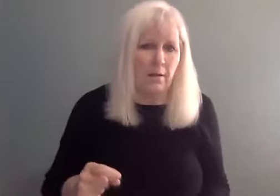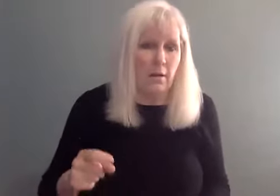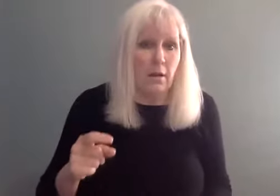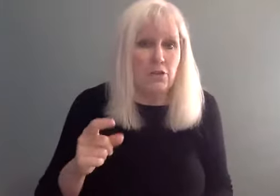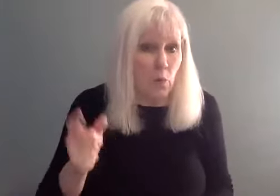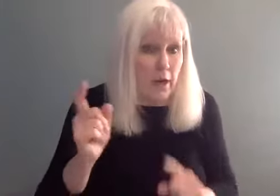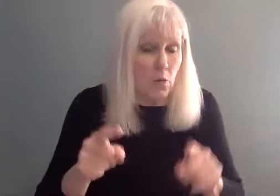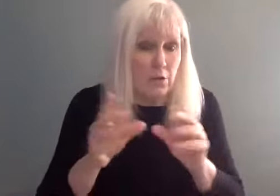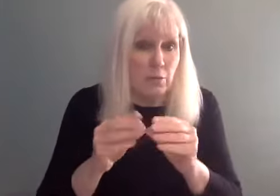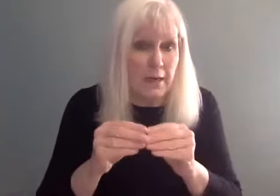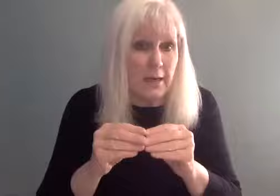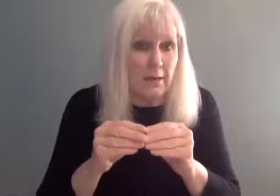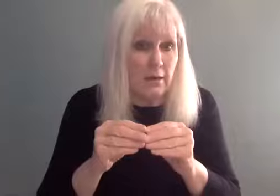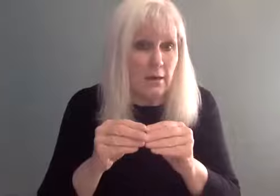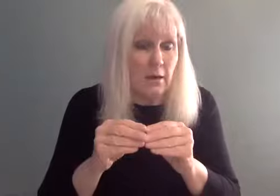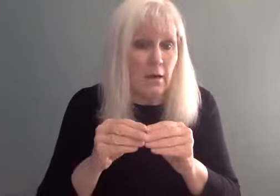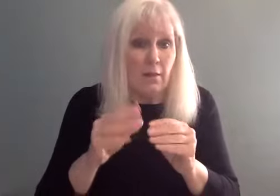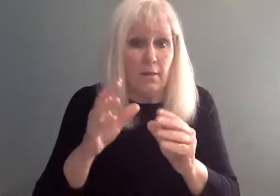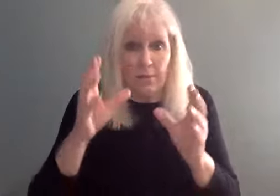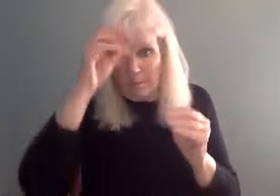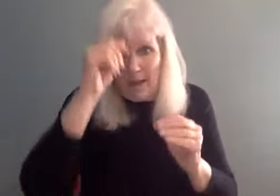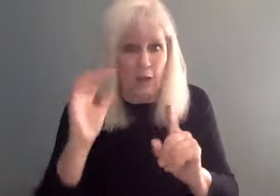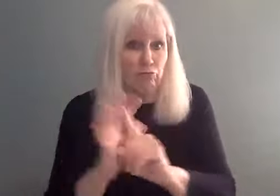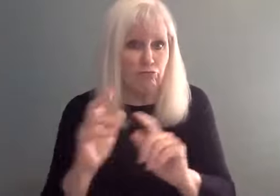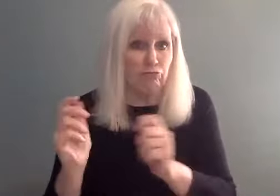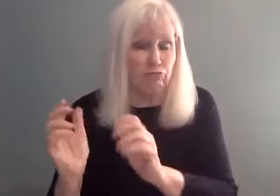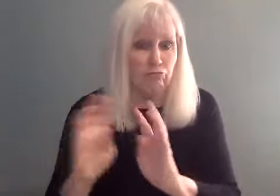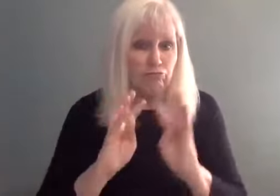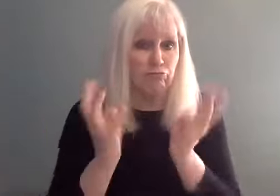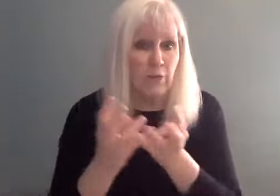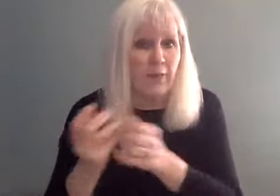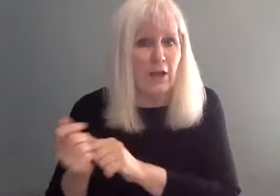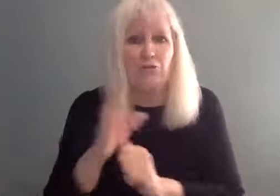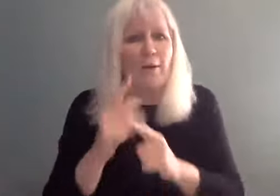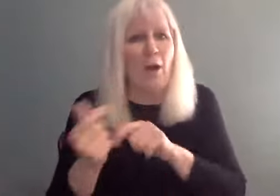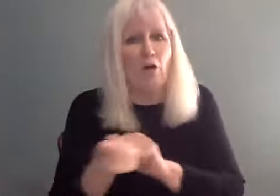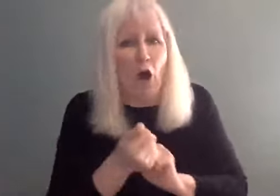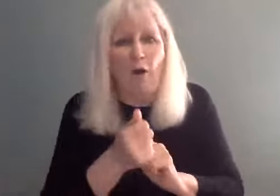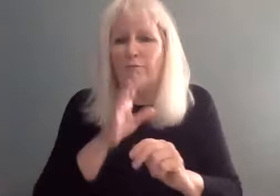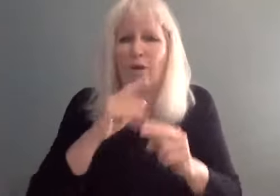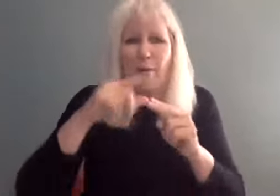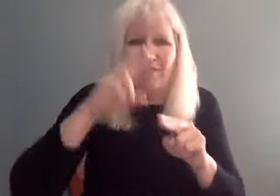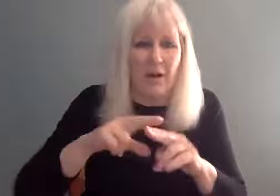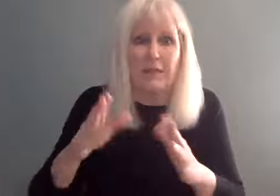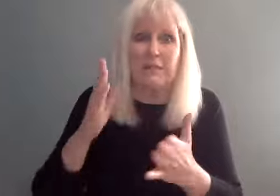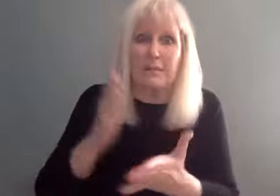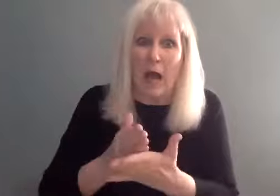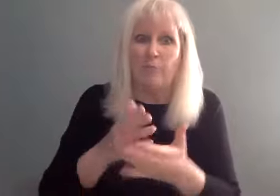talked about golf, talked about what they had been doing, talked about fun things. And I thank you for that, because we're